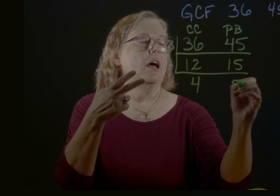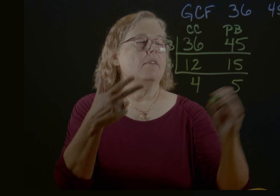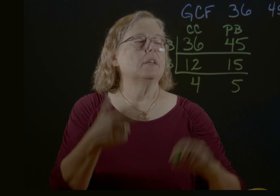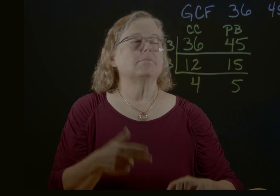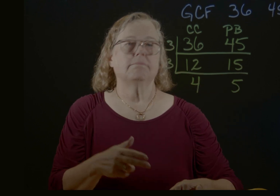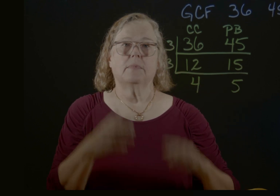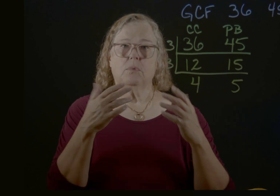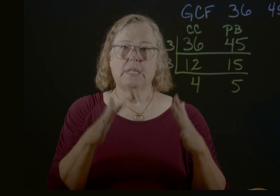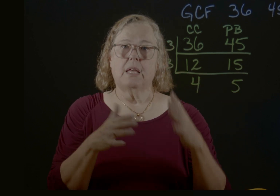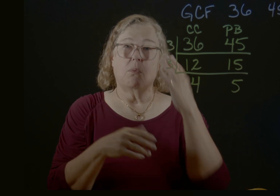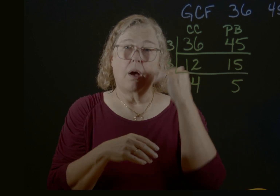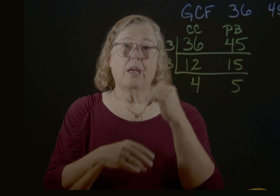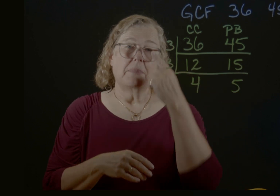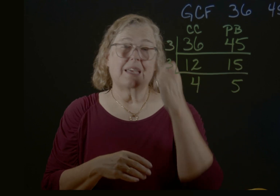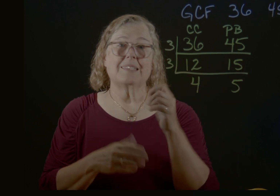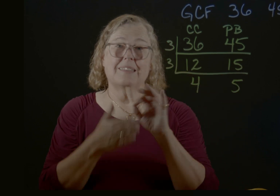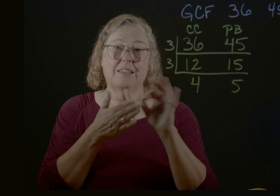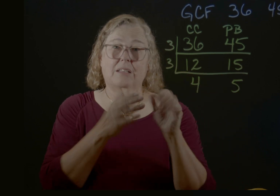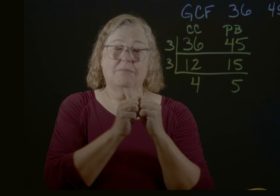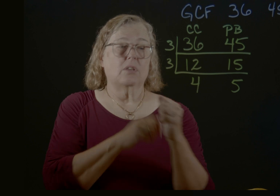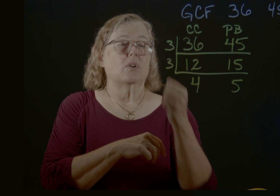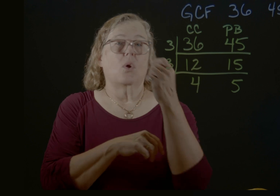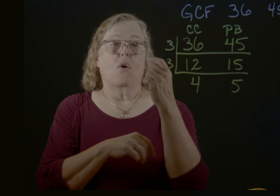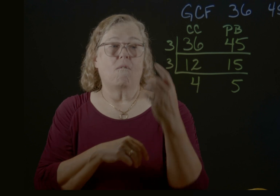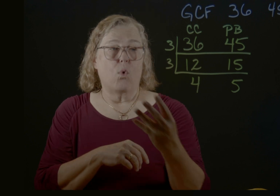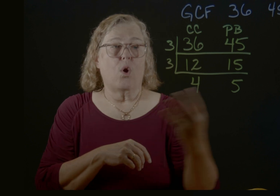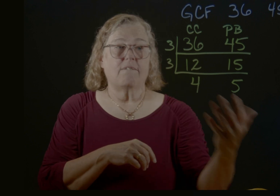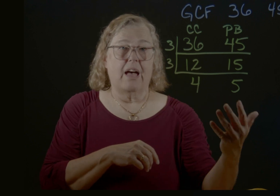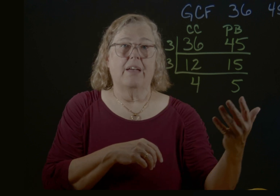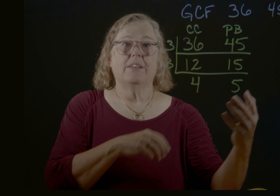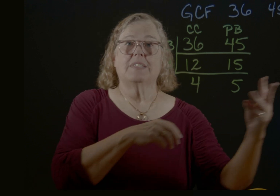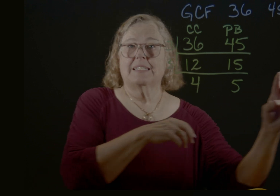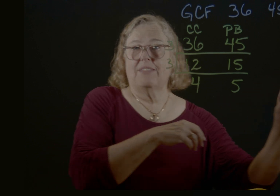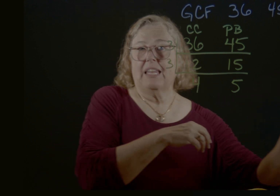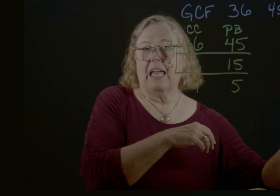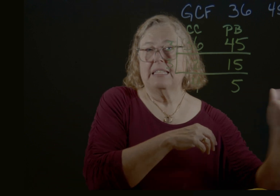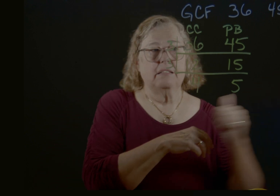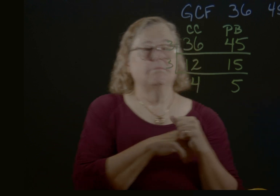Oh, I know I'm done. Why? Because again, it's counting. They're right next to each other. It's 4, 5, 6, 7, 8, 9,